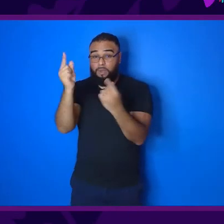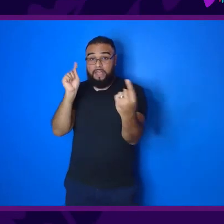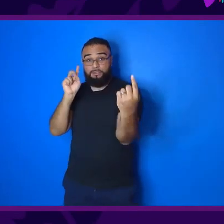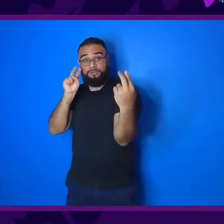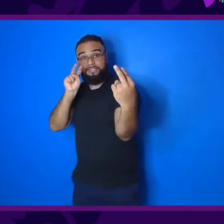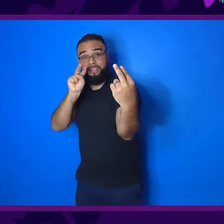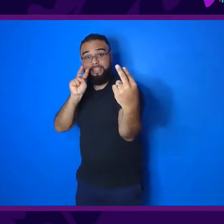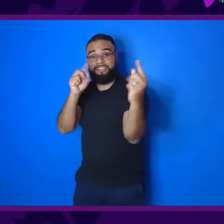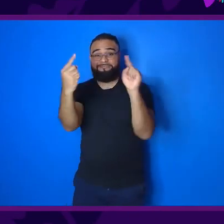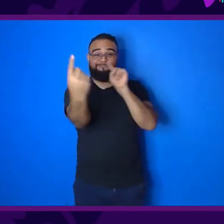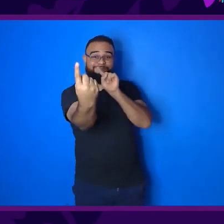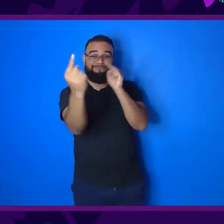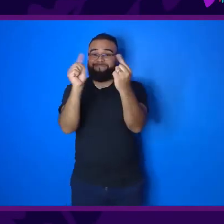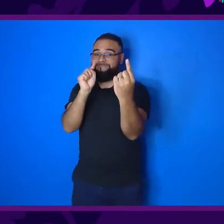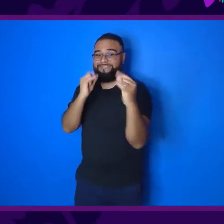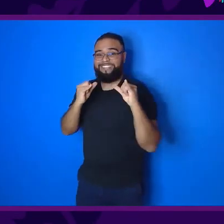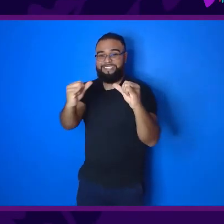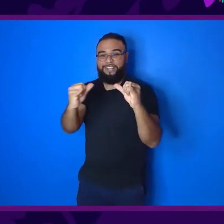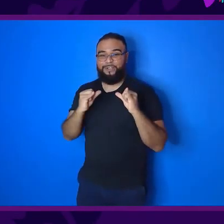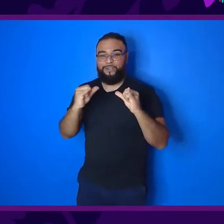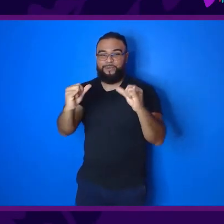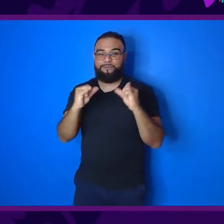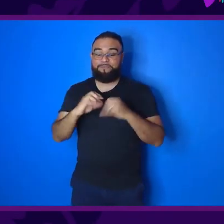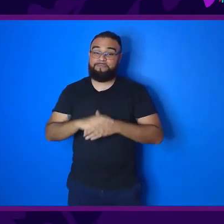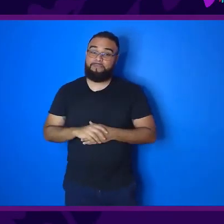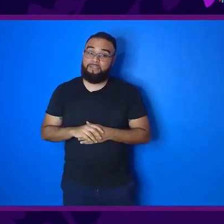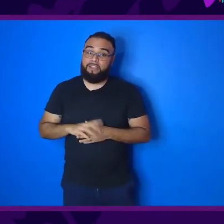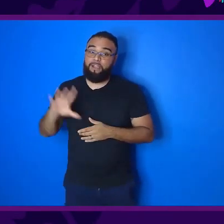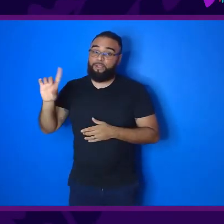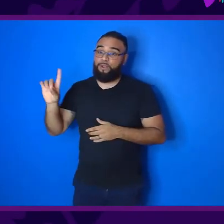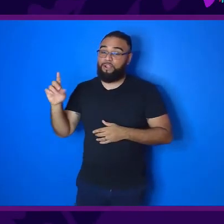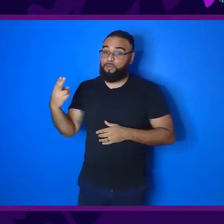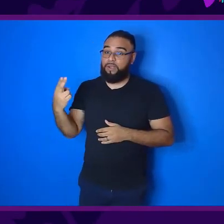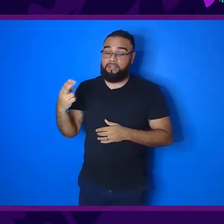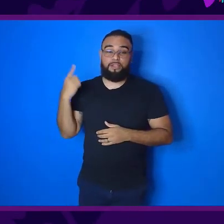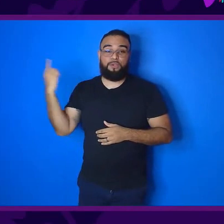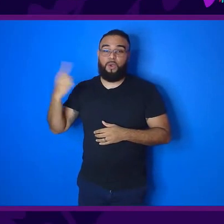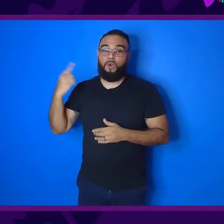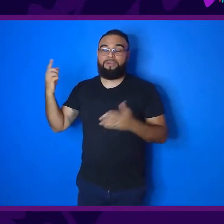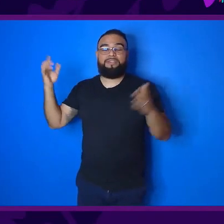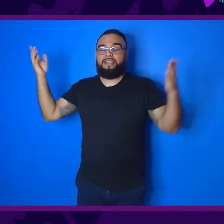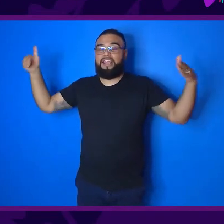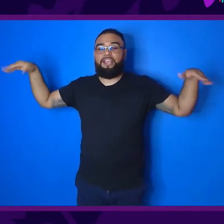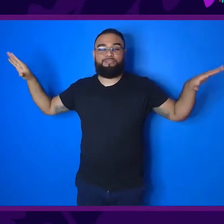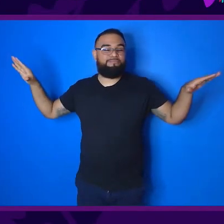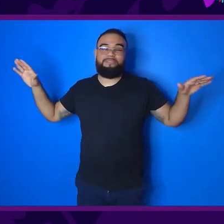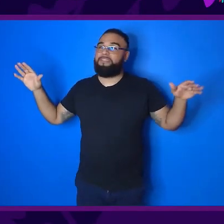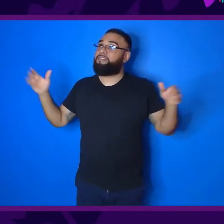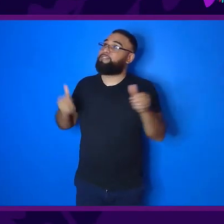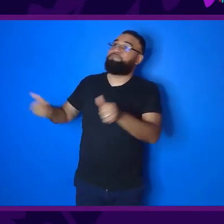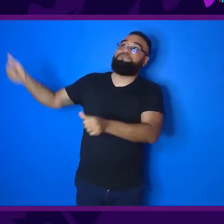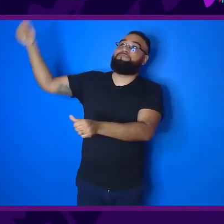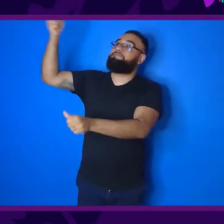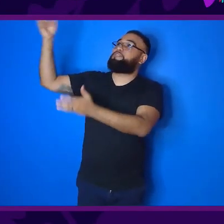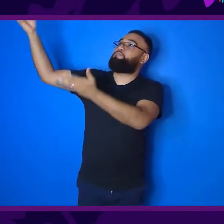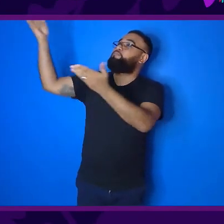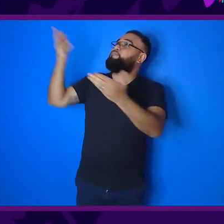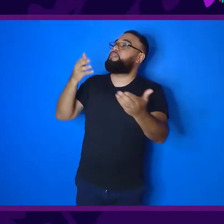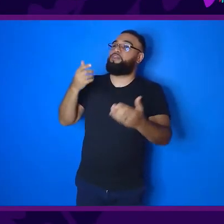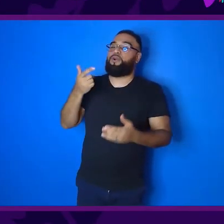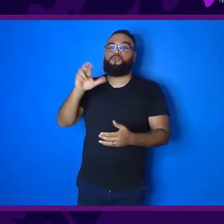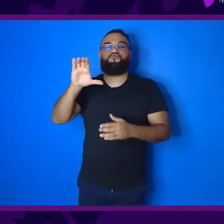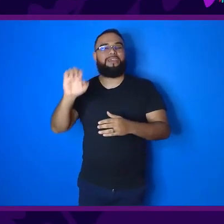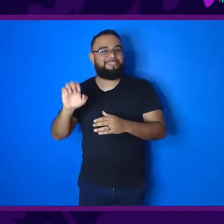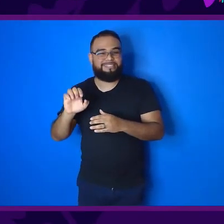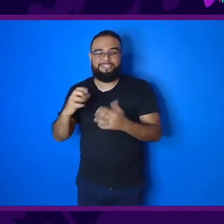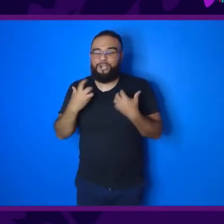Dolores is an archangel of the highest order. She brings here grace, courage, elegance, and a